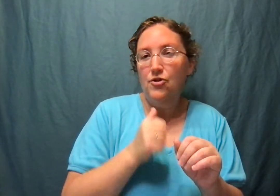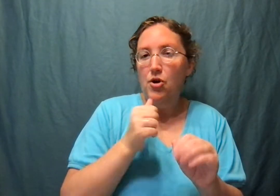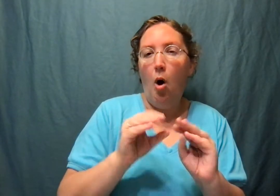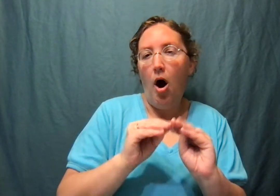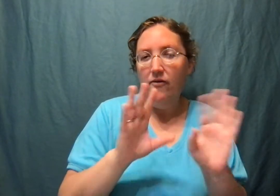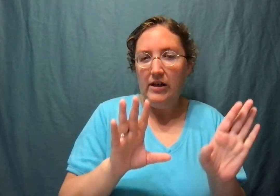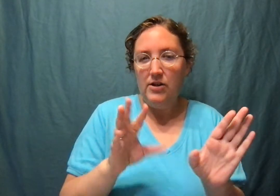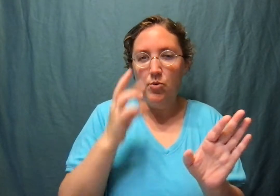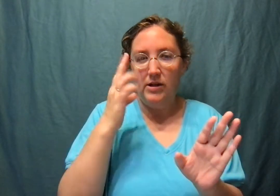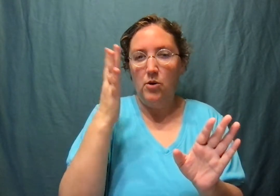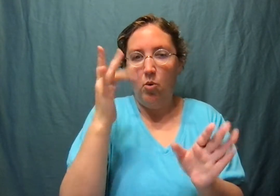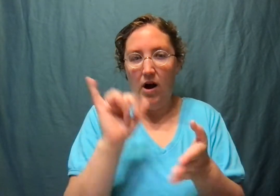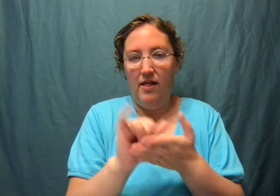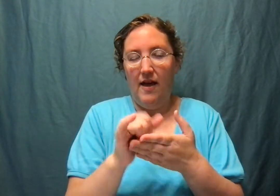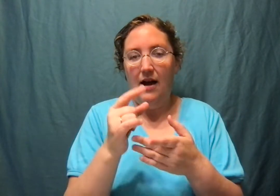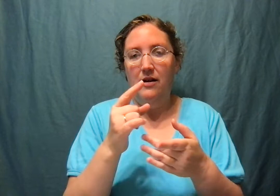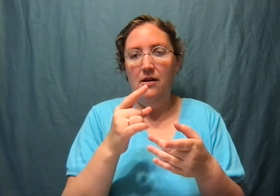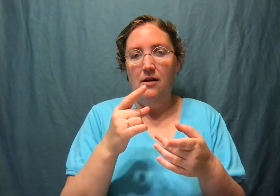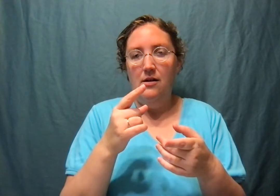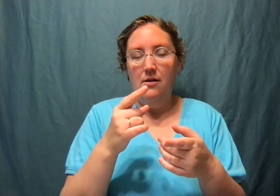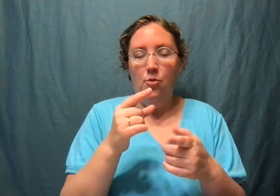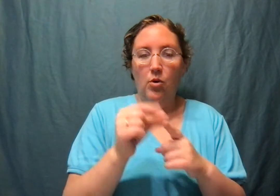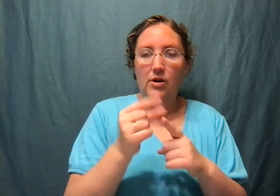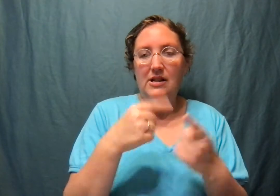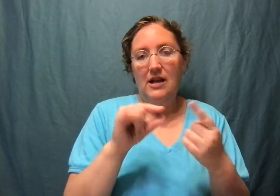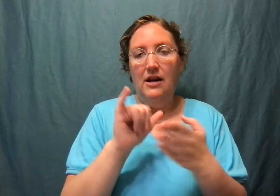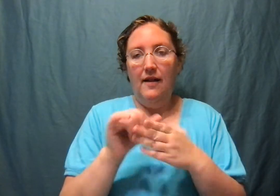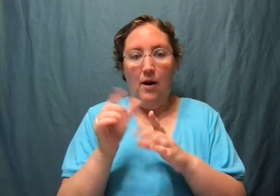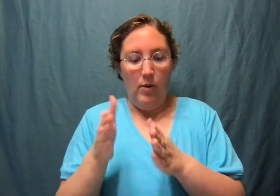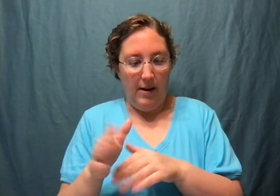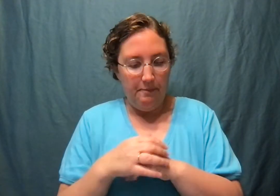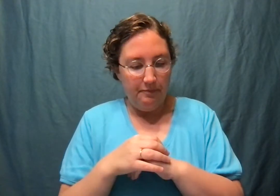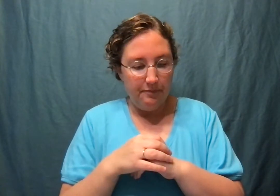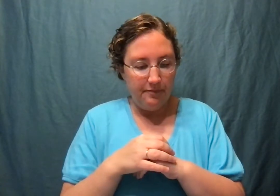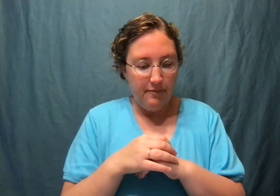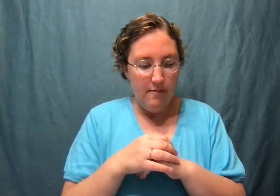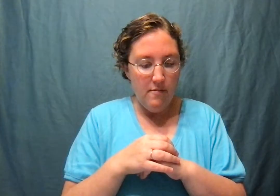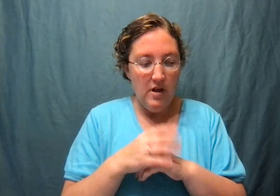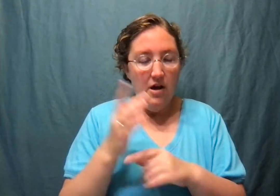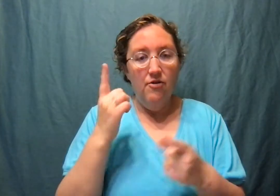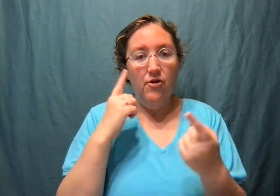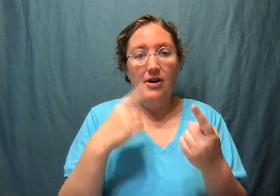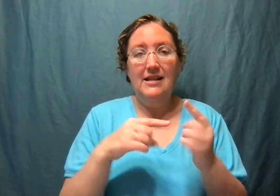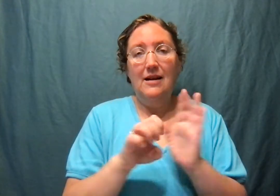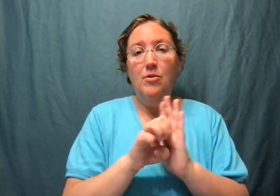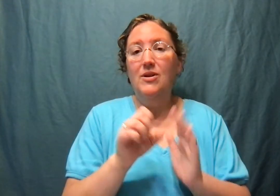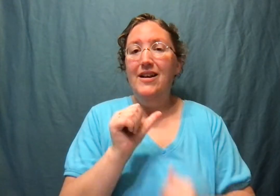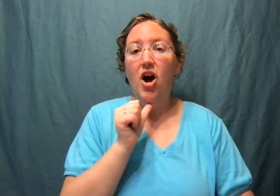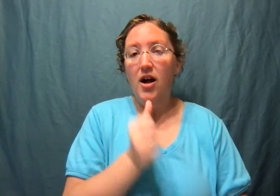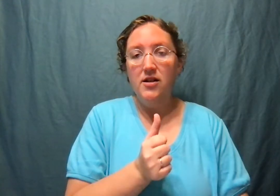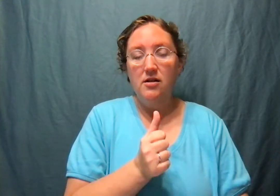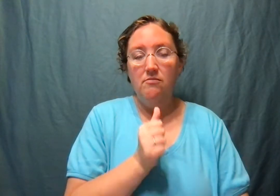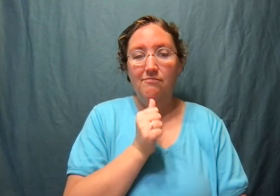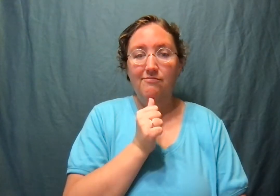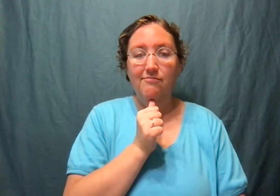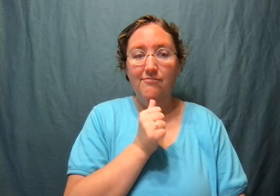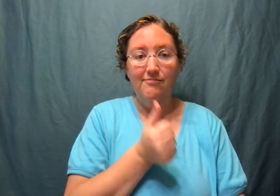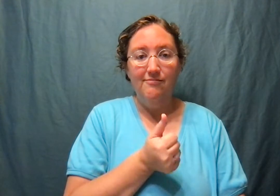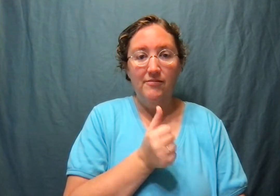no obvious reason why that word is signed that way. For example, not.